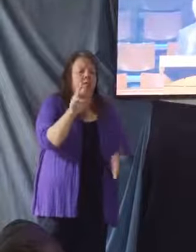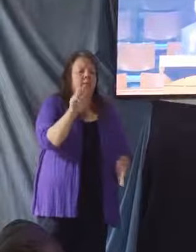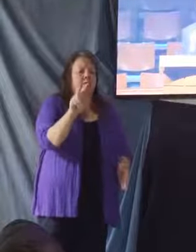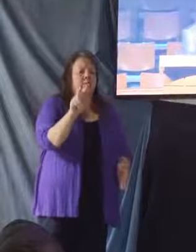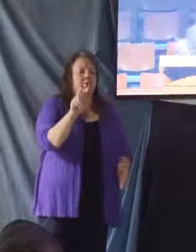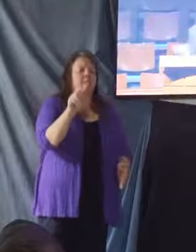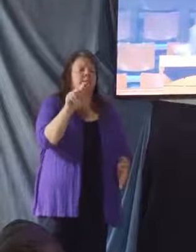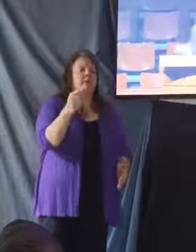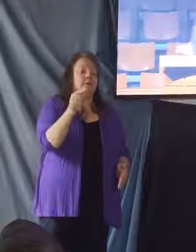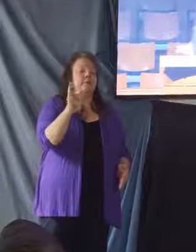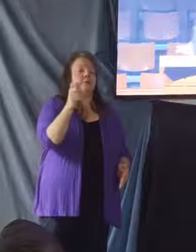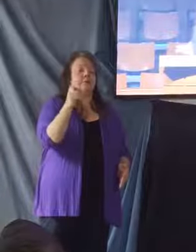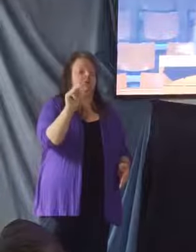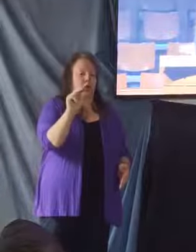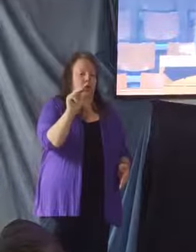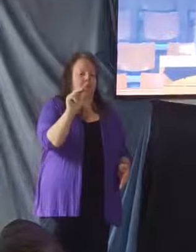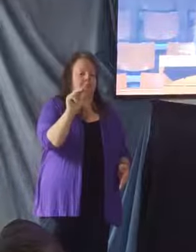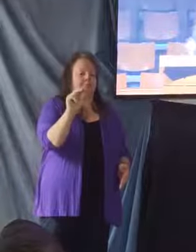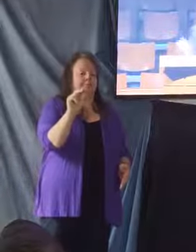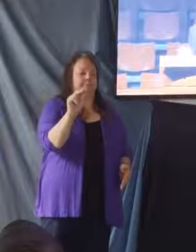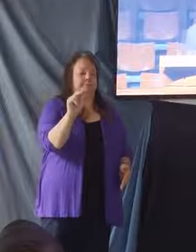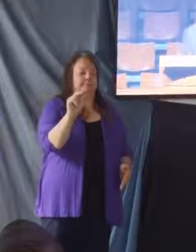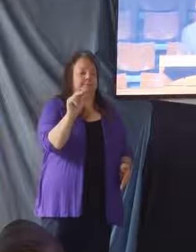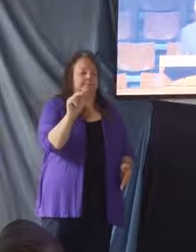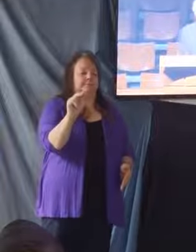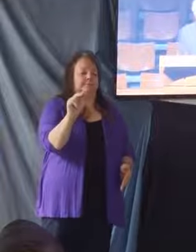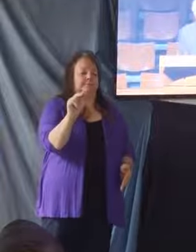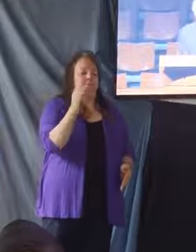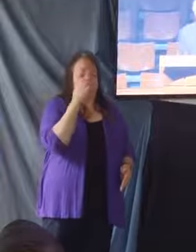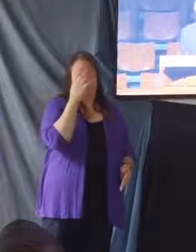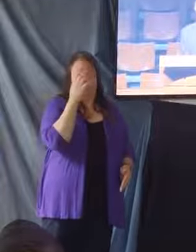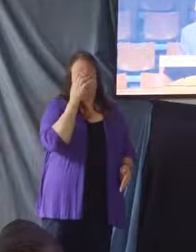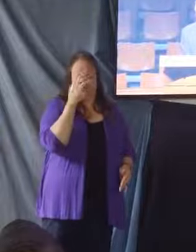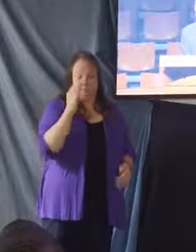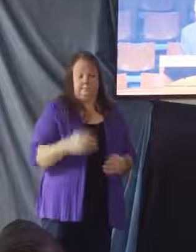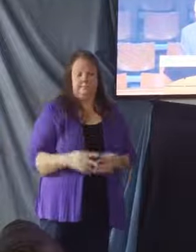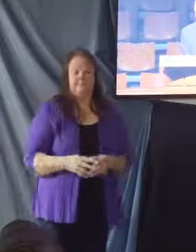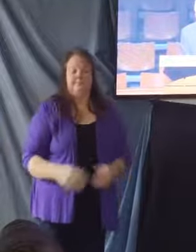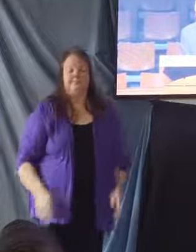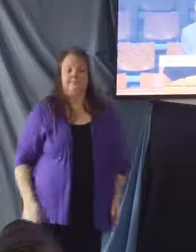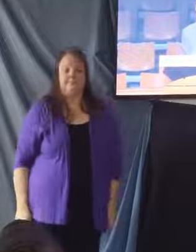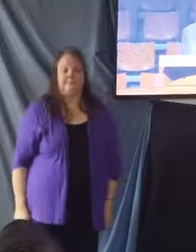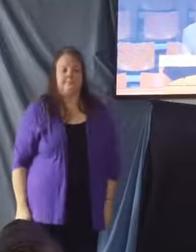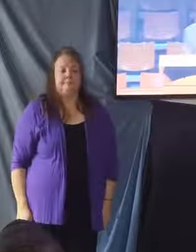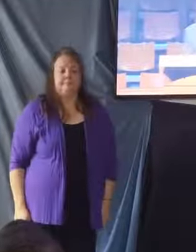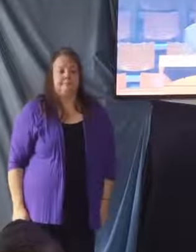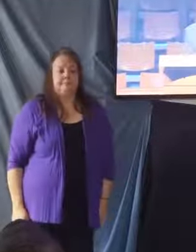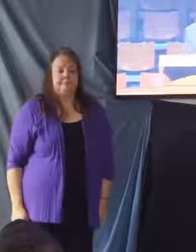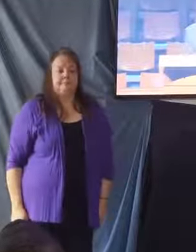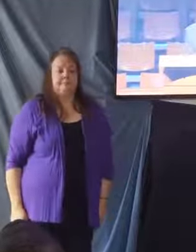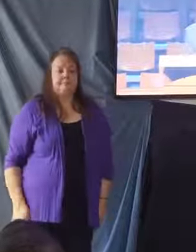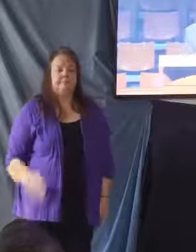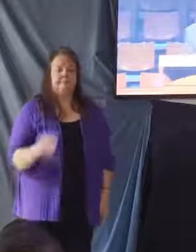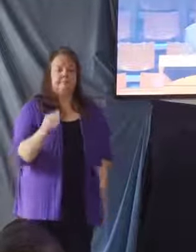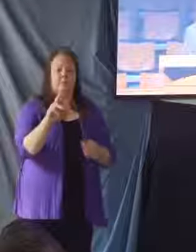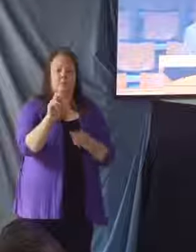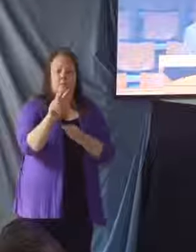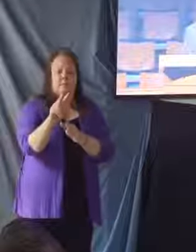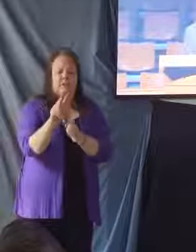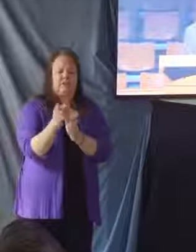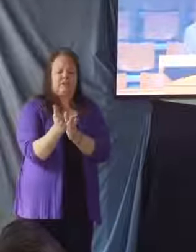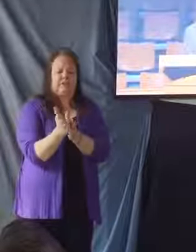of John, but first epistle of John. All the way, as you get to the book of Revelation at the end, you come forward